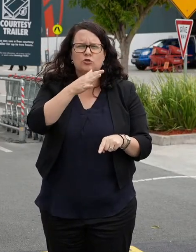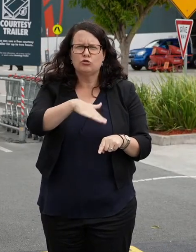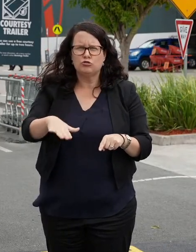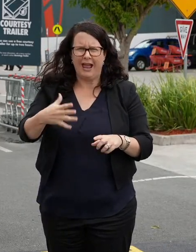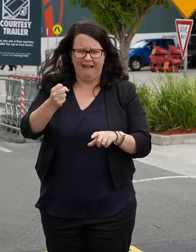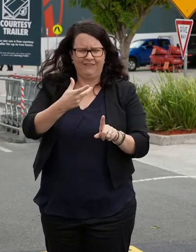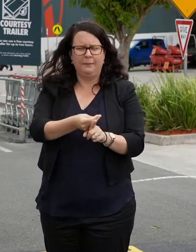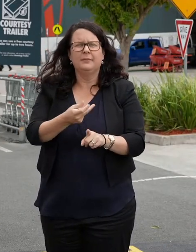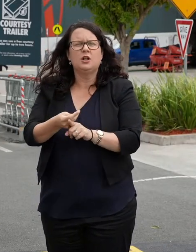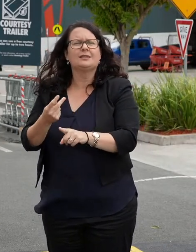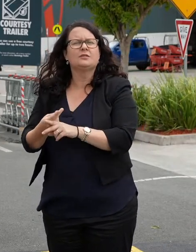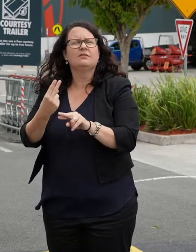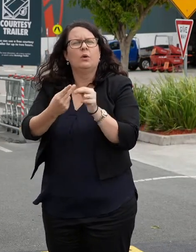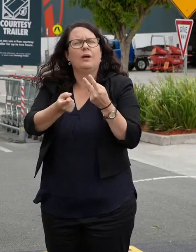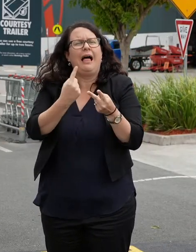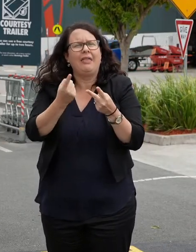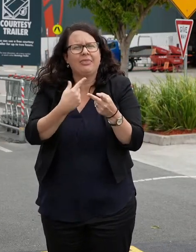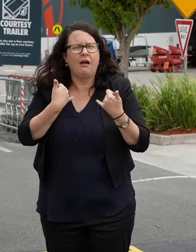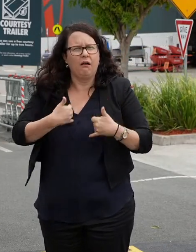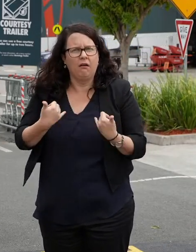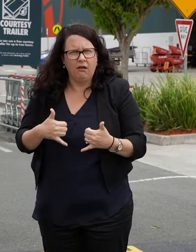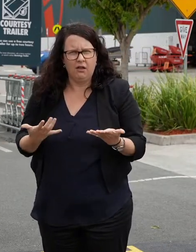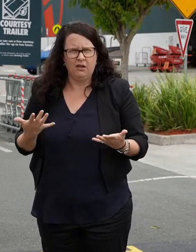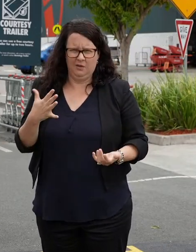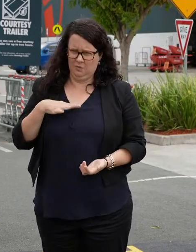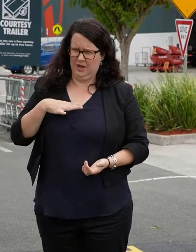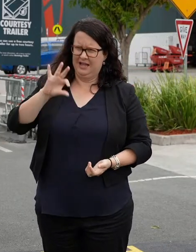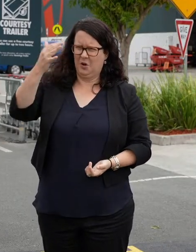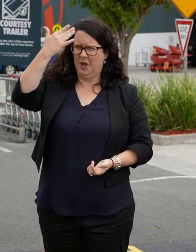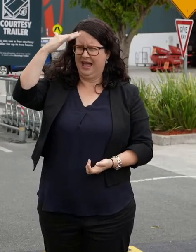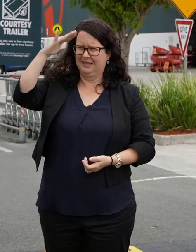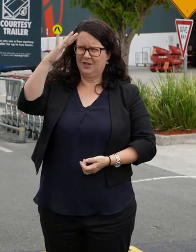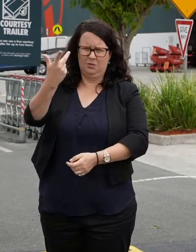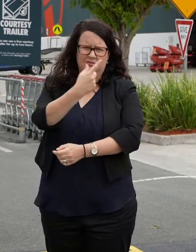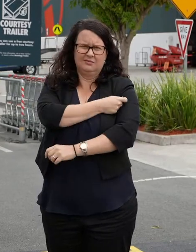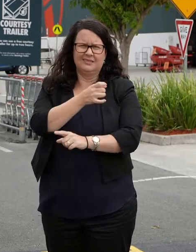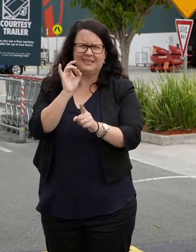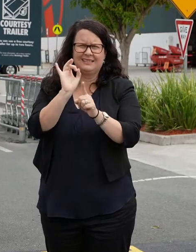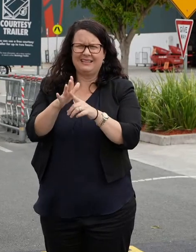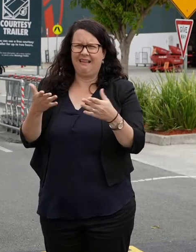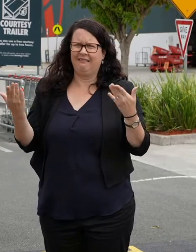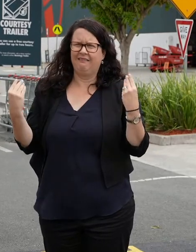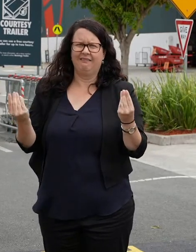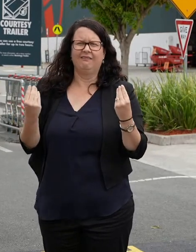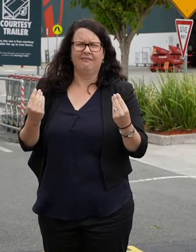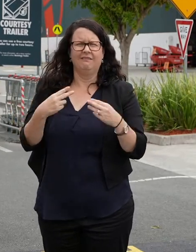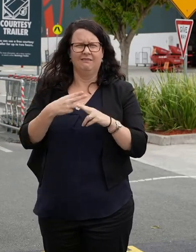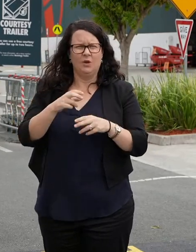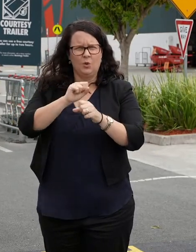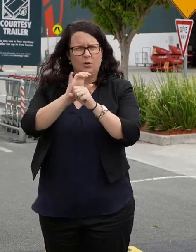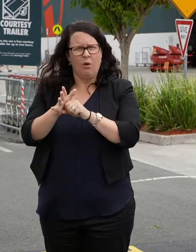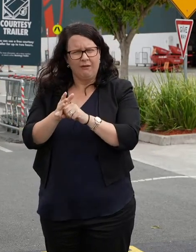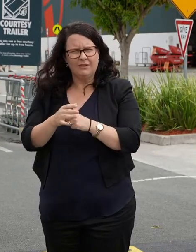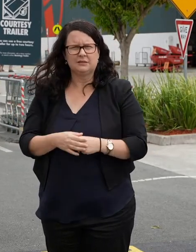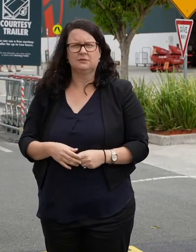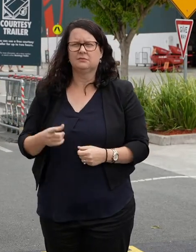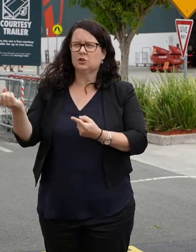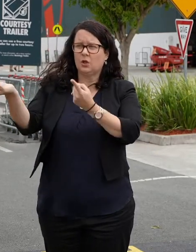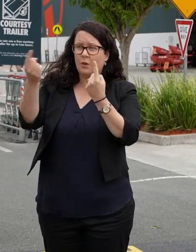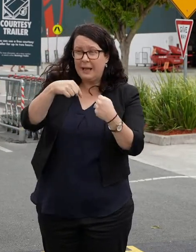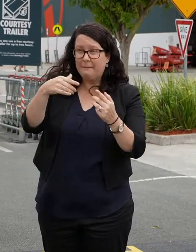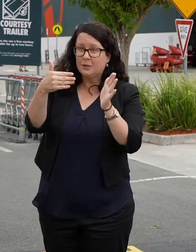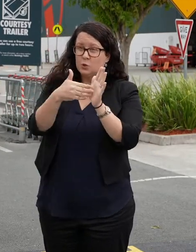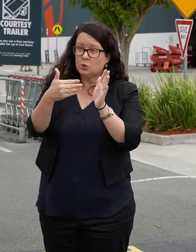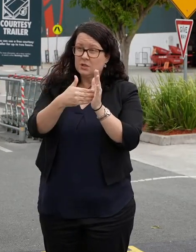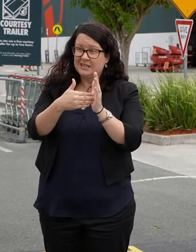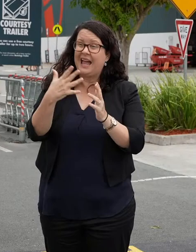in Queensland. There is absolutely no reason why the adults can't be immunised at the same rate for COVID. So come out today, get